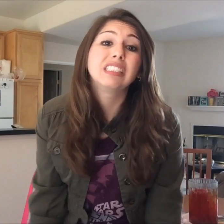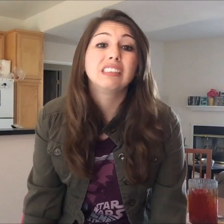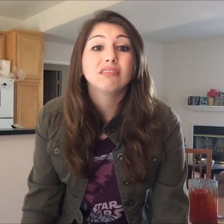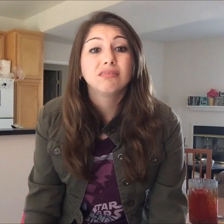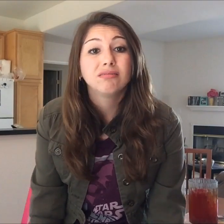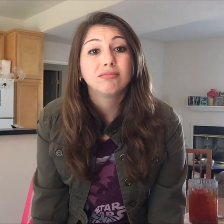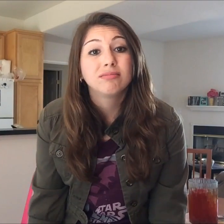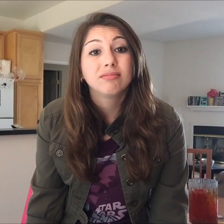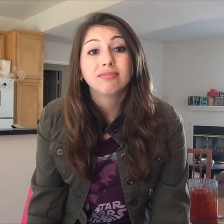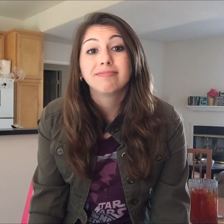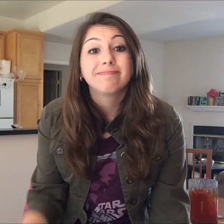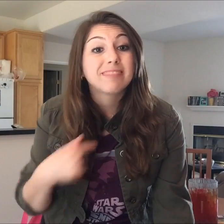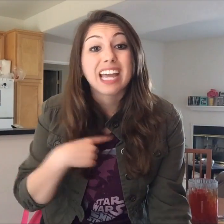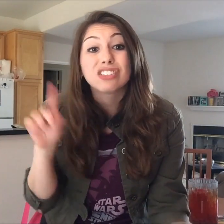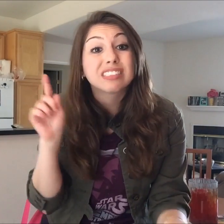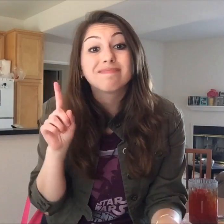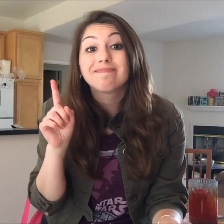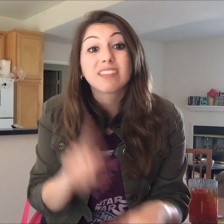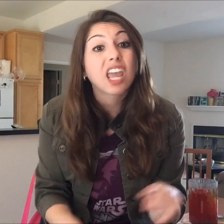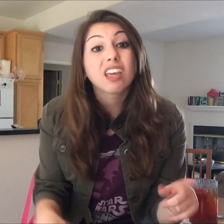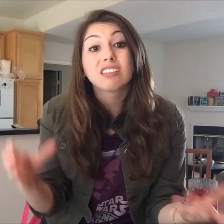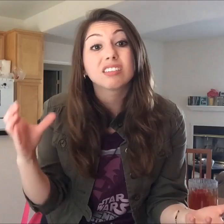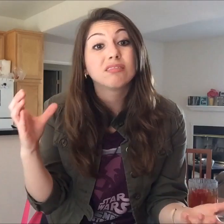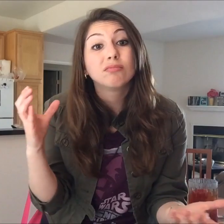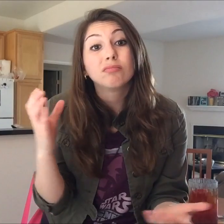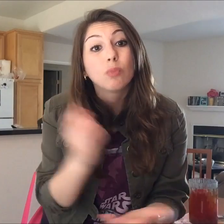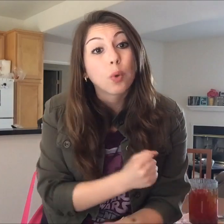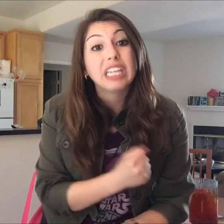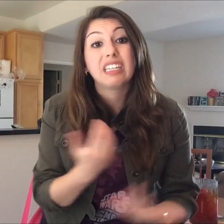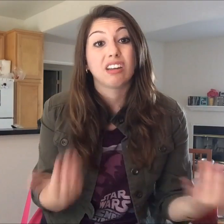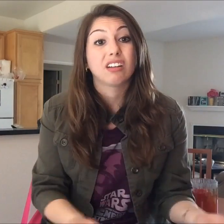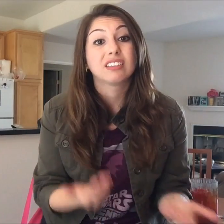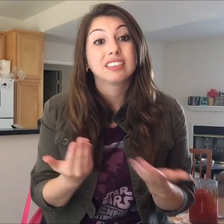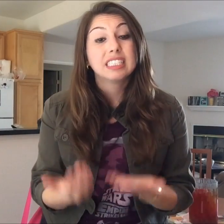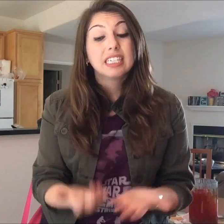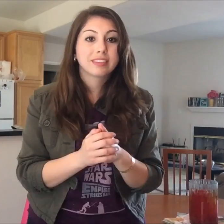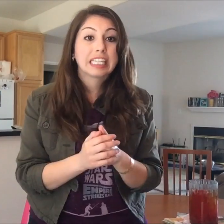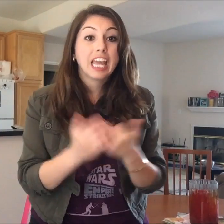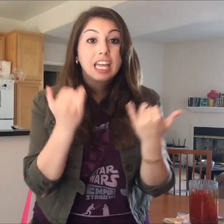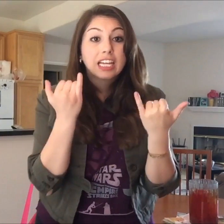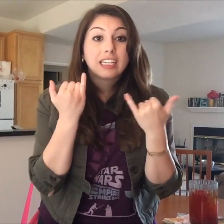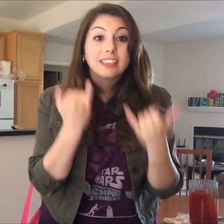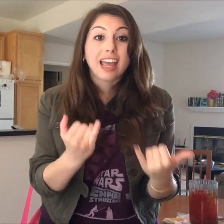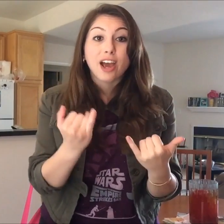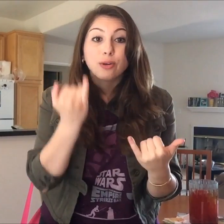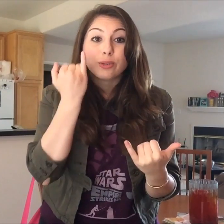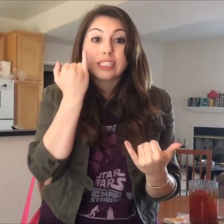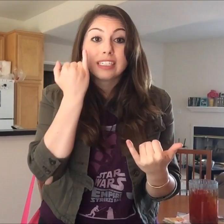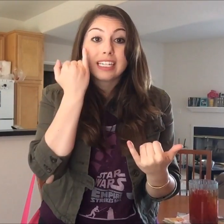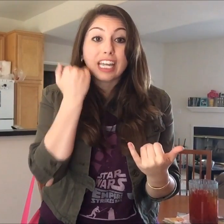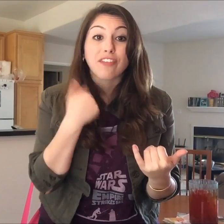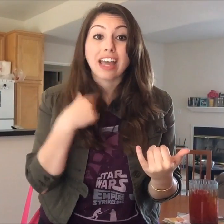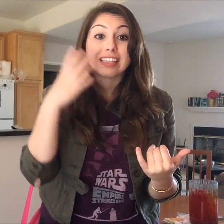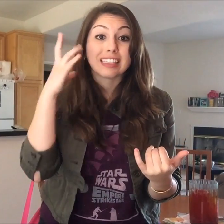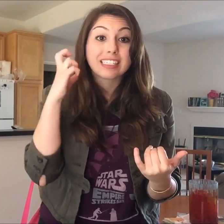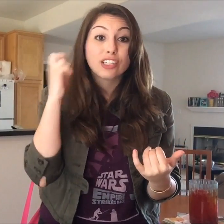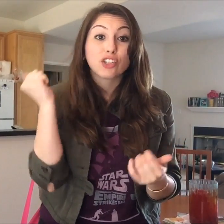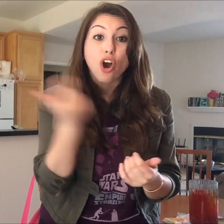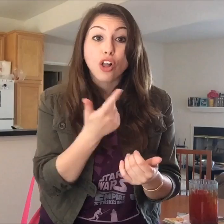Really? I just can't win here. Now, if I listen to all